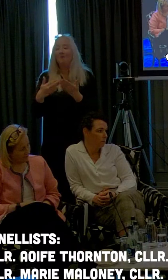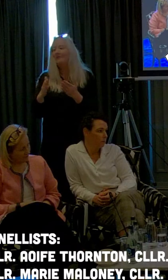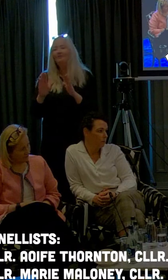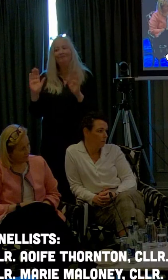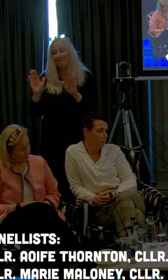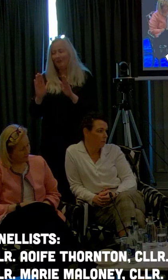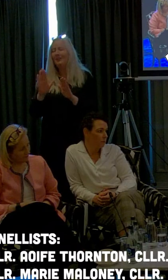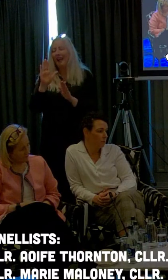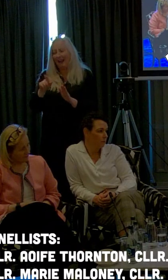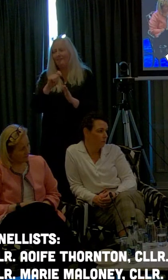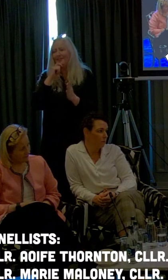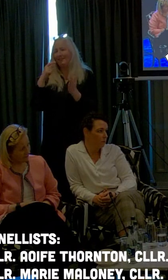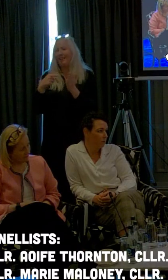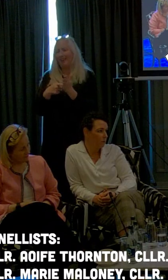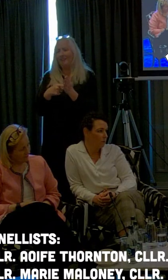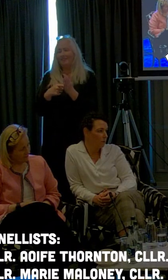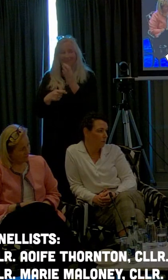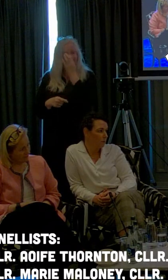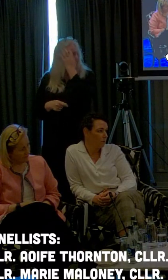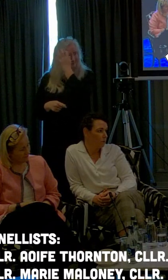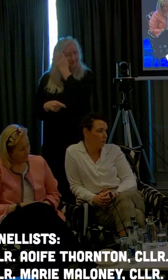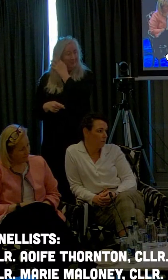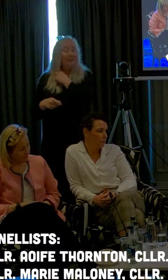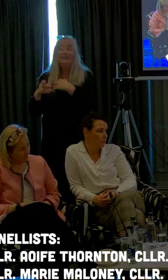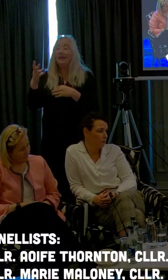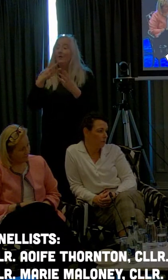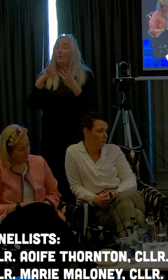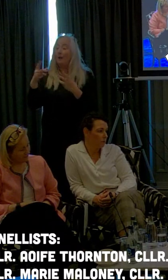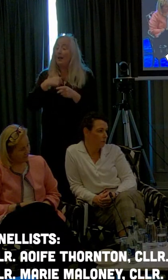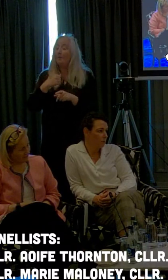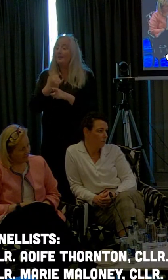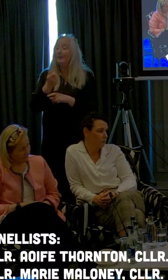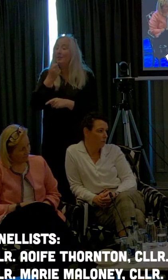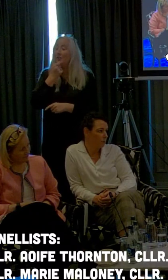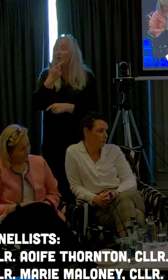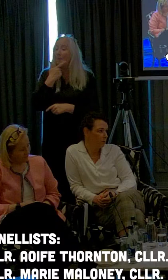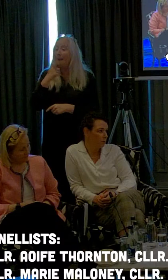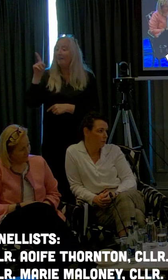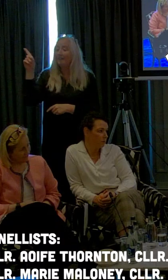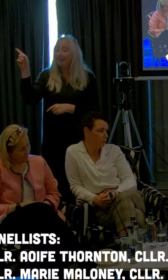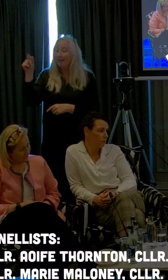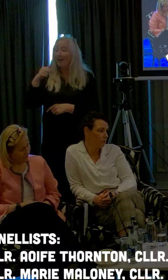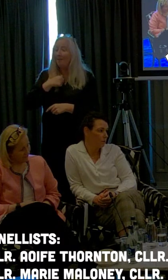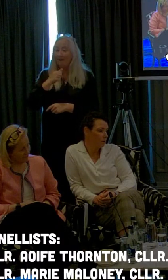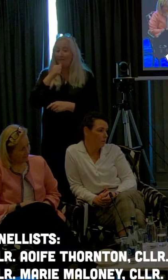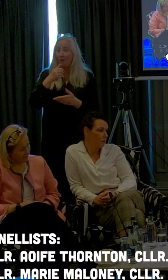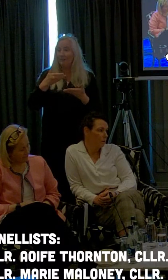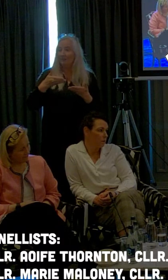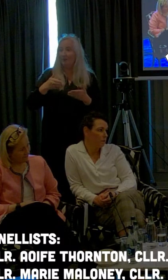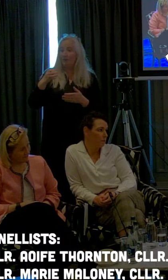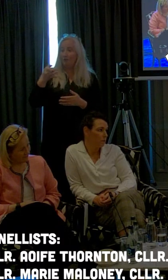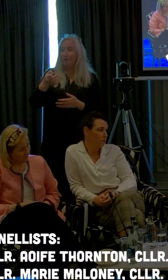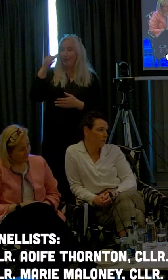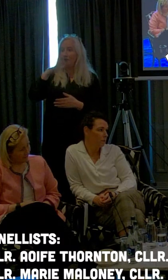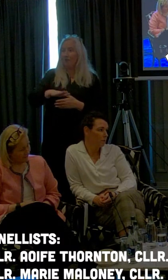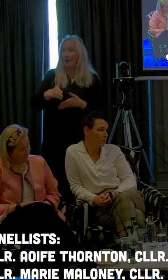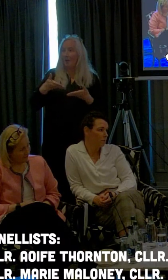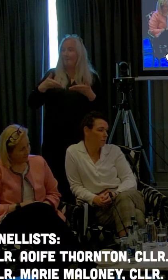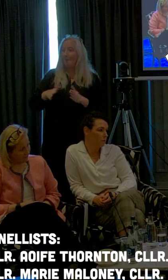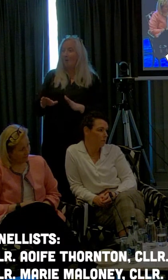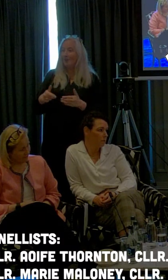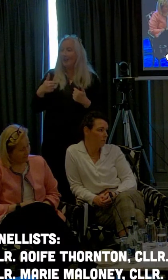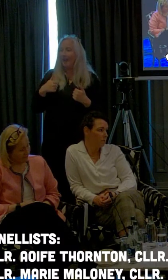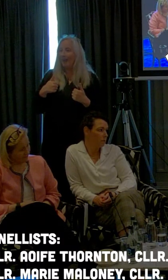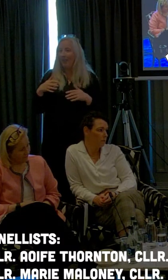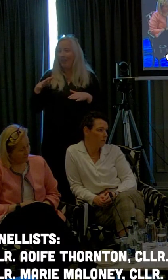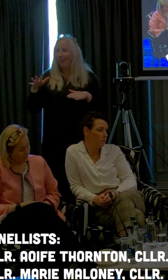Cllr a few minutes ago, I told them that when I was in Dublin, my first grandchild was born. And I was missing out